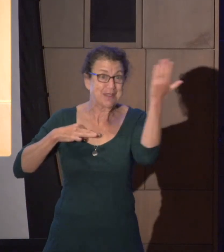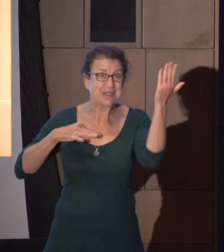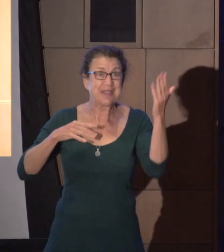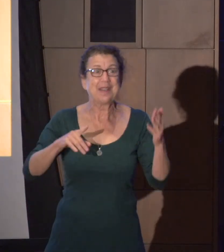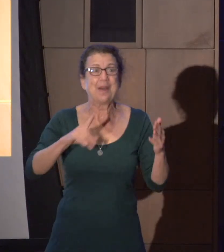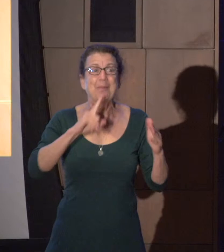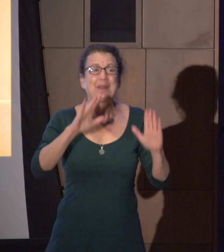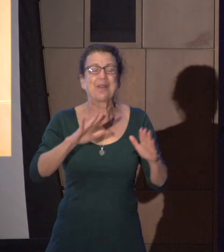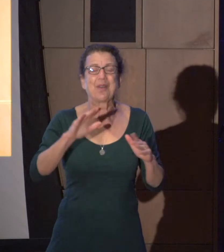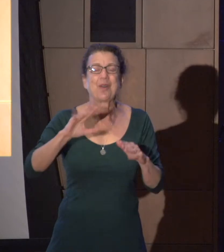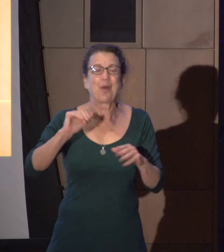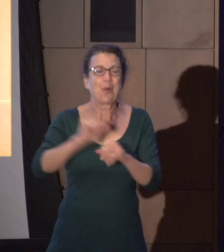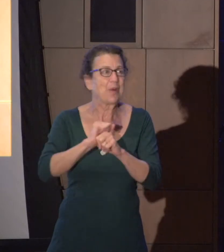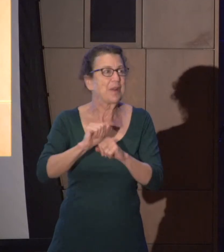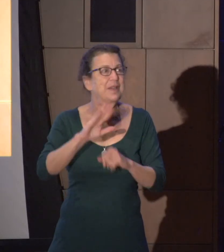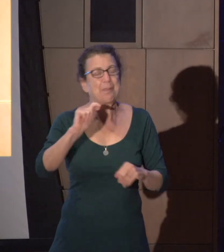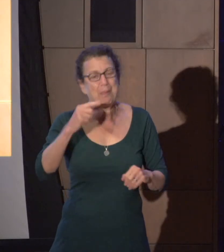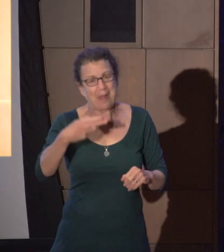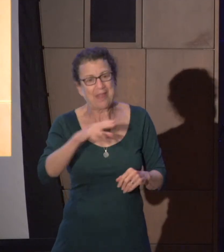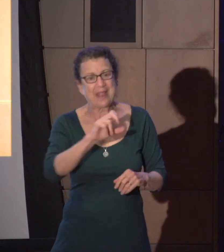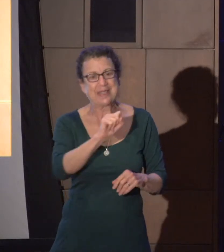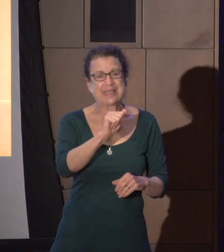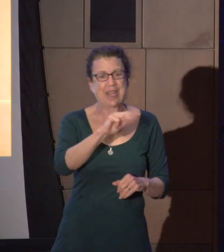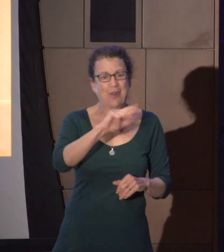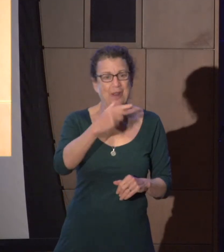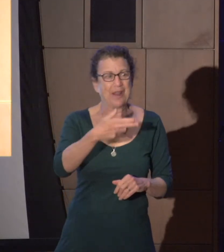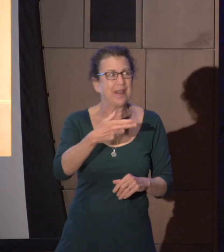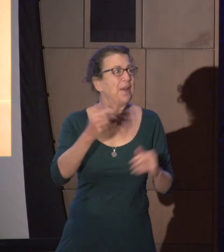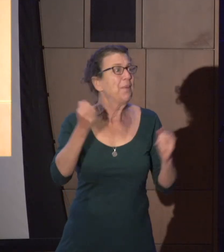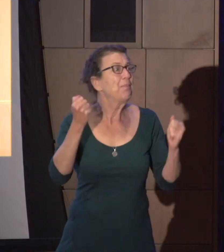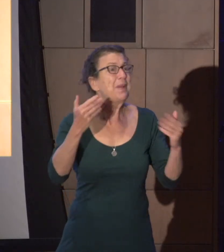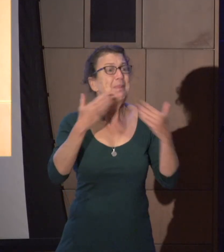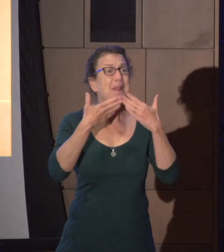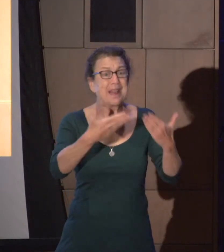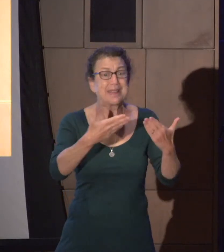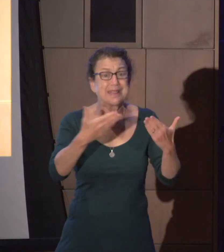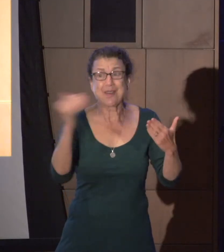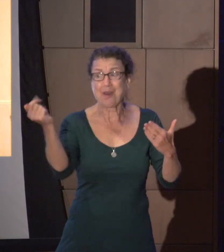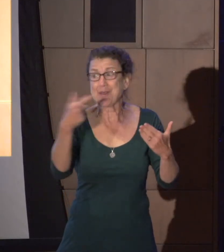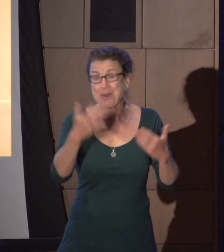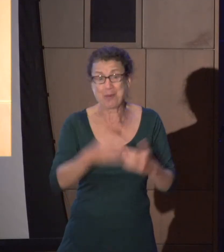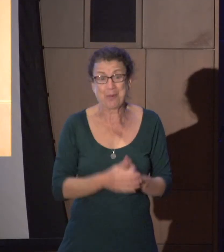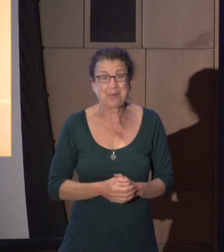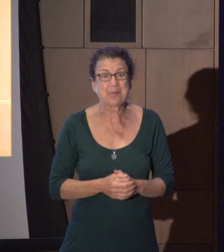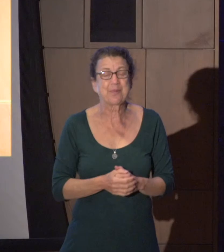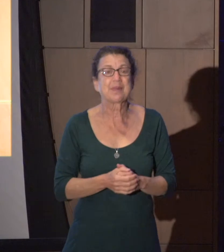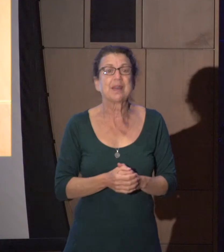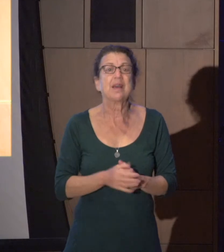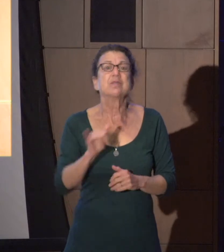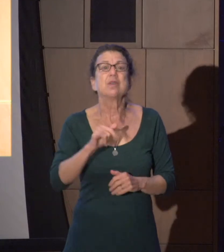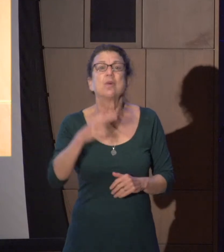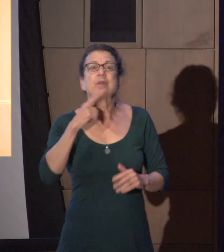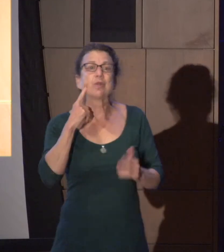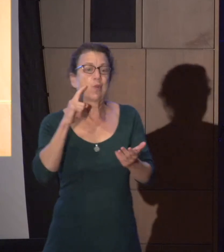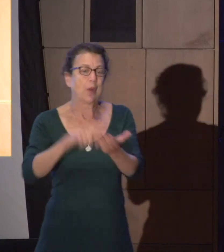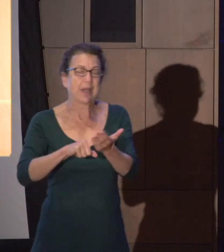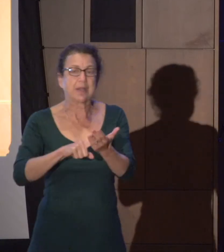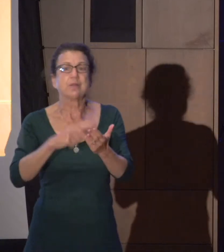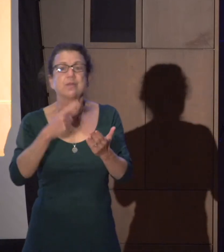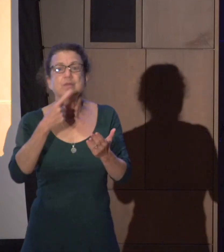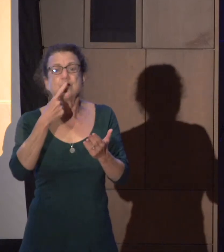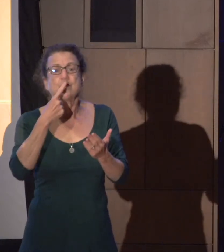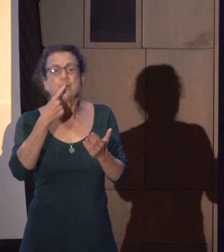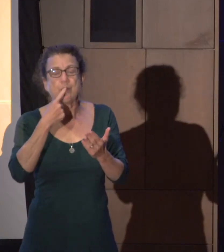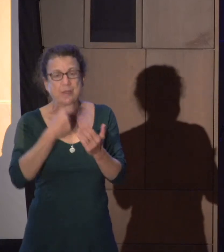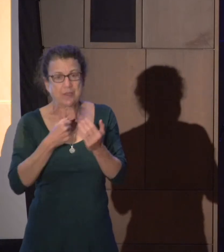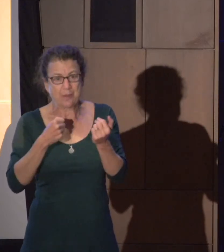truly incredible colleagues, Beth Sansucci and Sarah Davis. Many, many thanks to all of you. I'd also like to recognize those